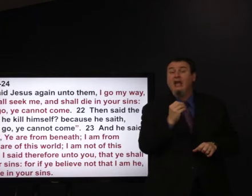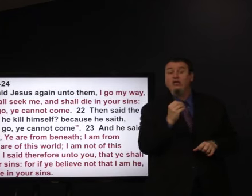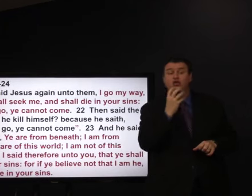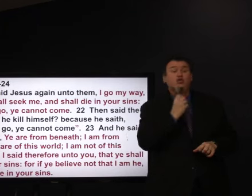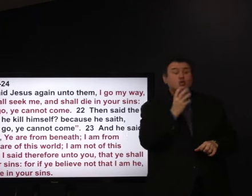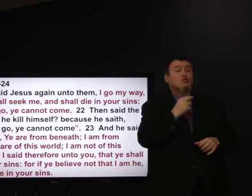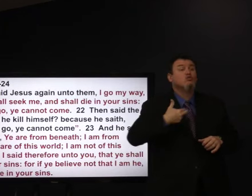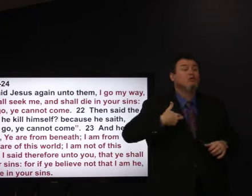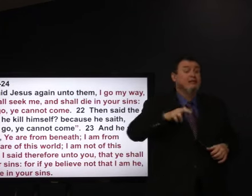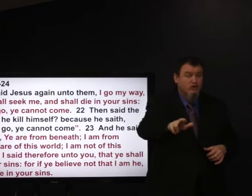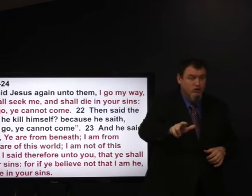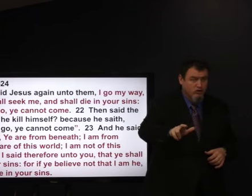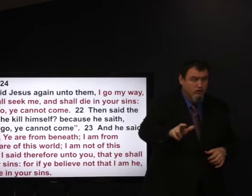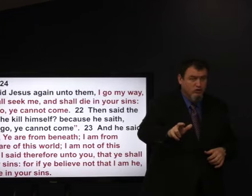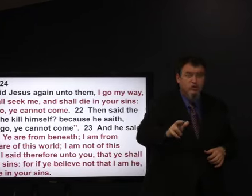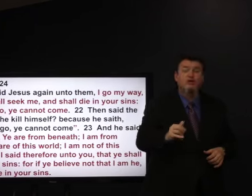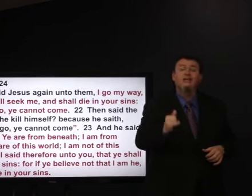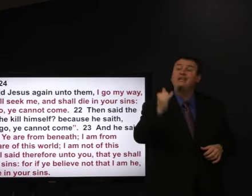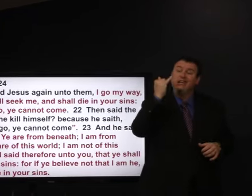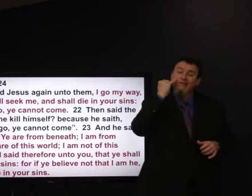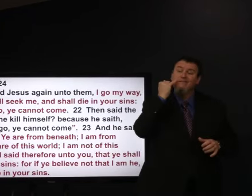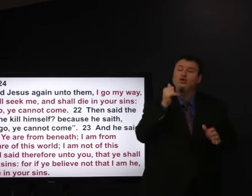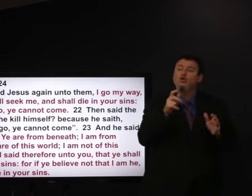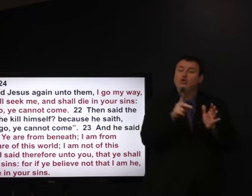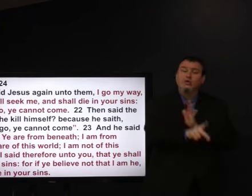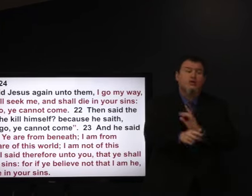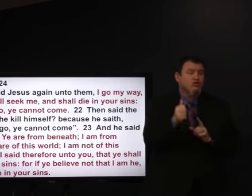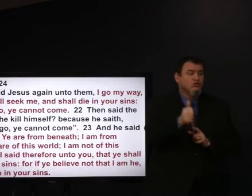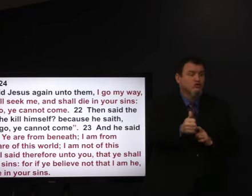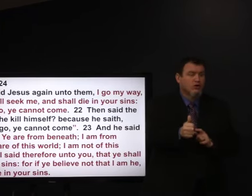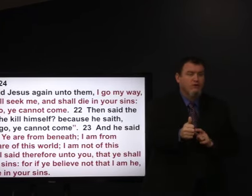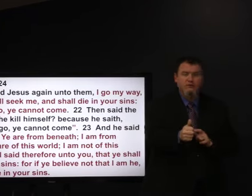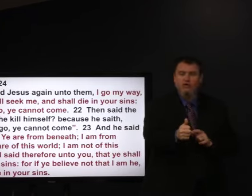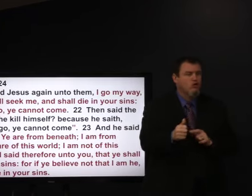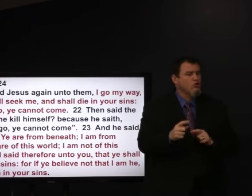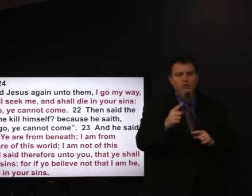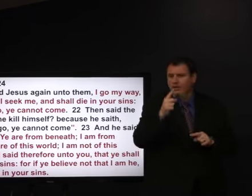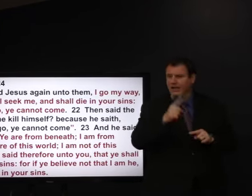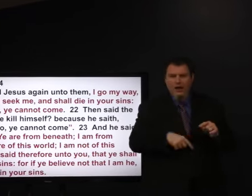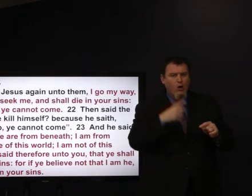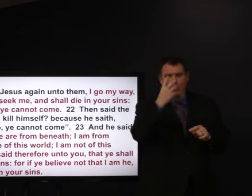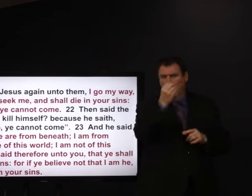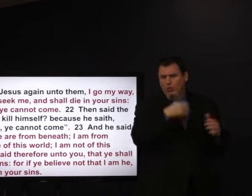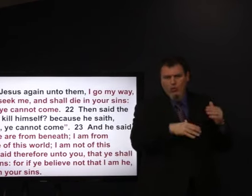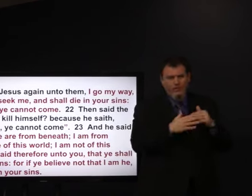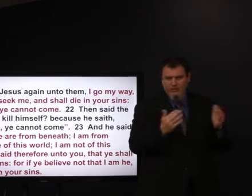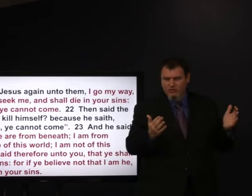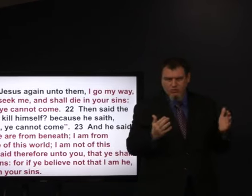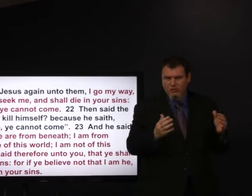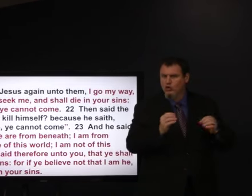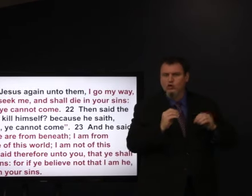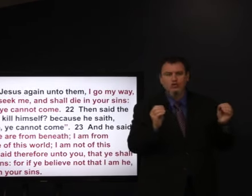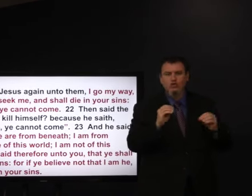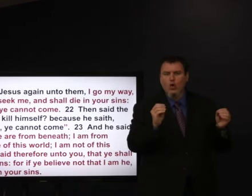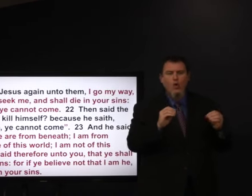Jewish culture and custom and religion was if you kill yourself, you couldn't go to heaven.